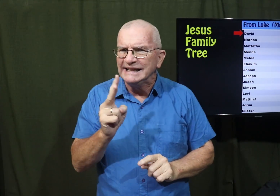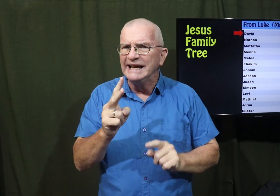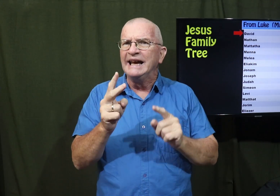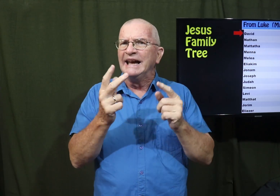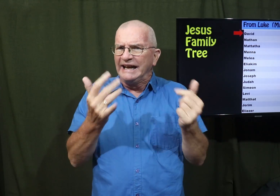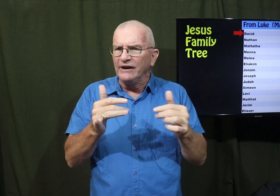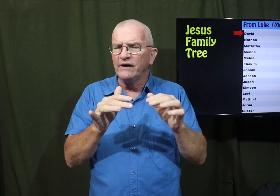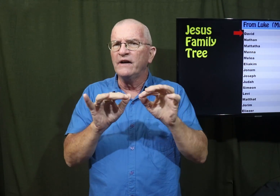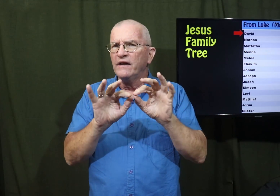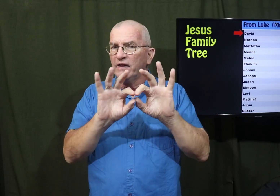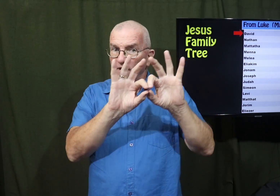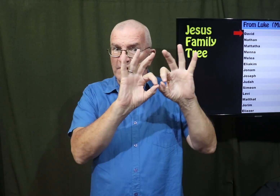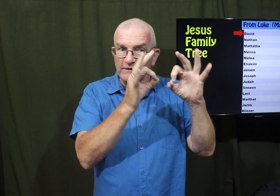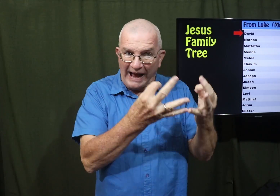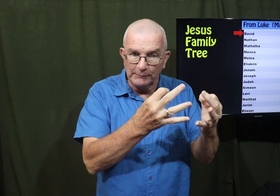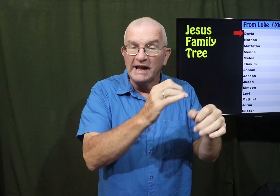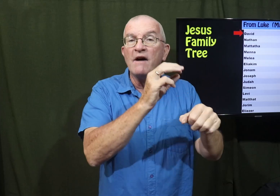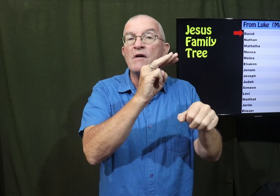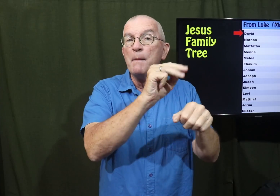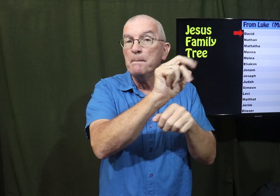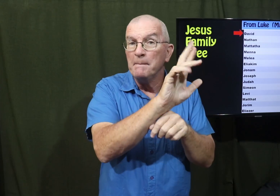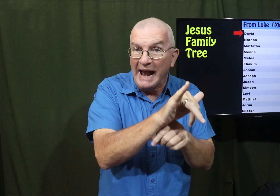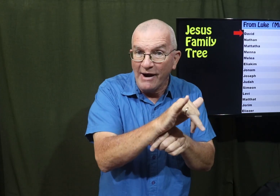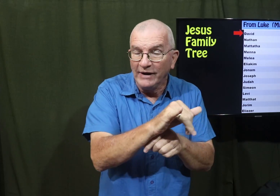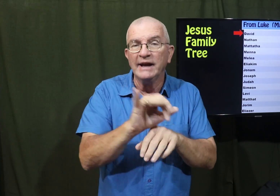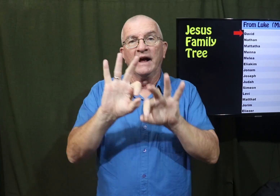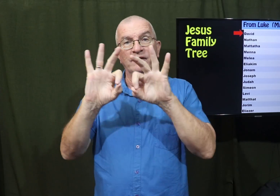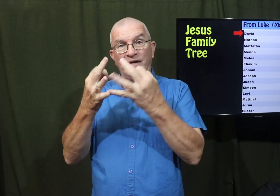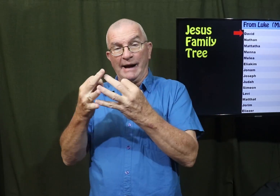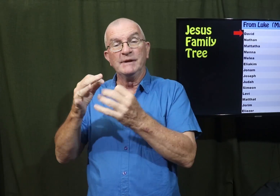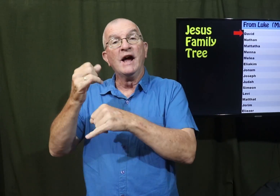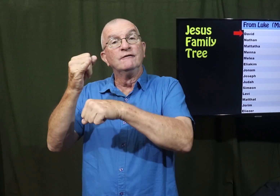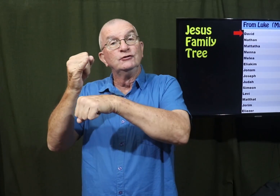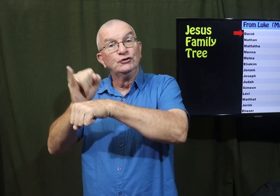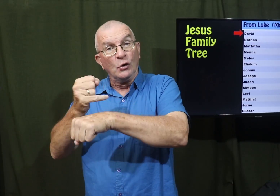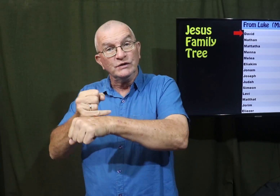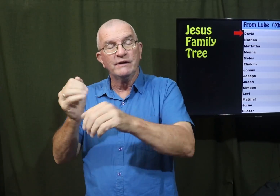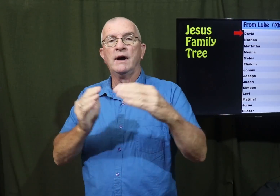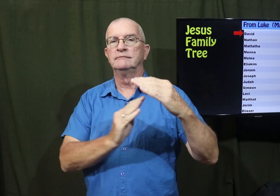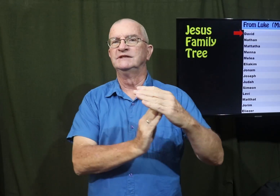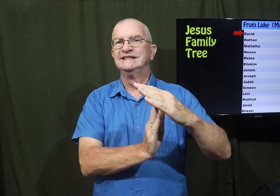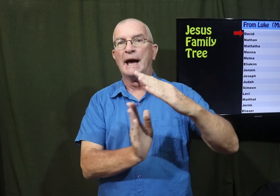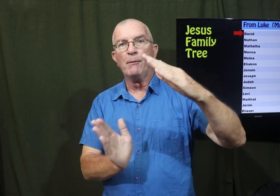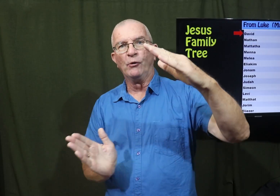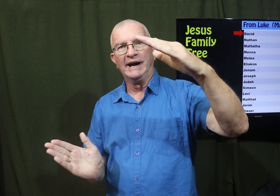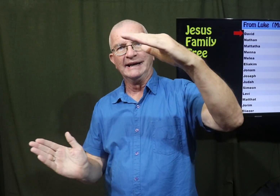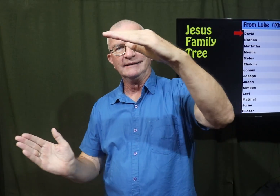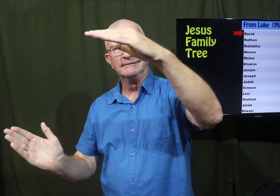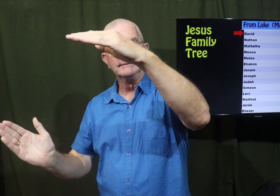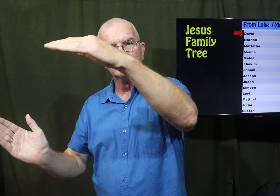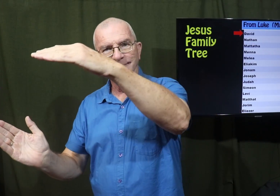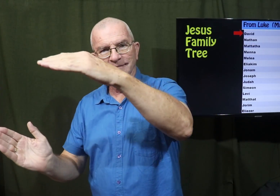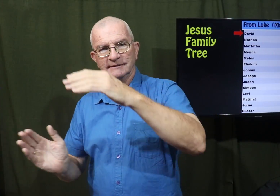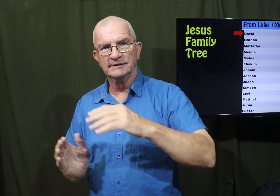So we see the family of Mary and the family of Joseph separate for a while